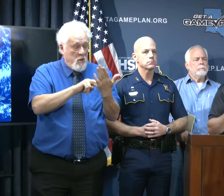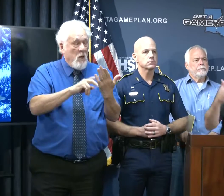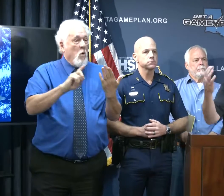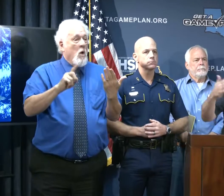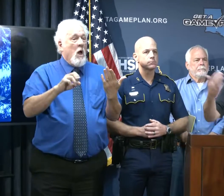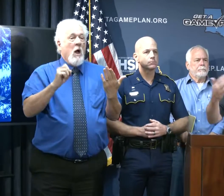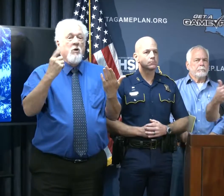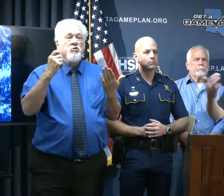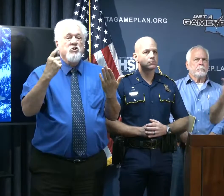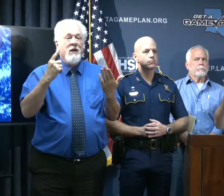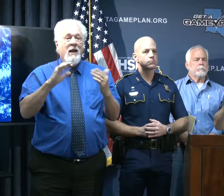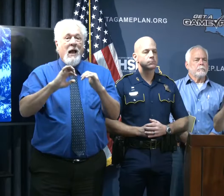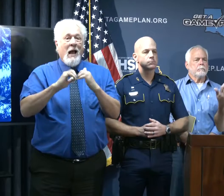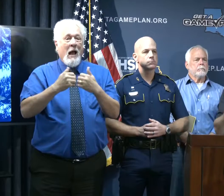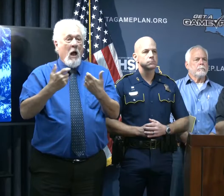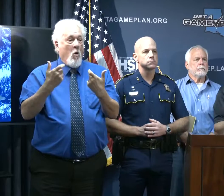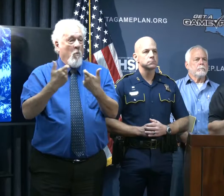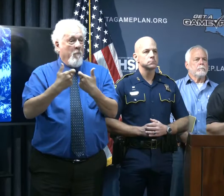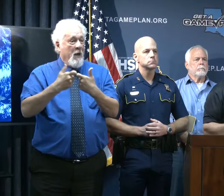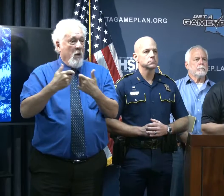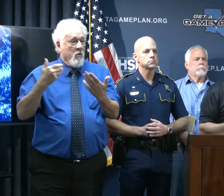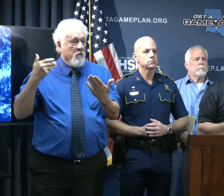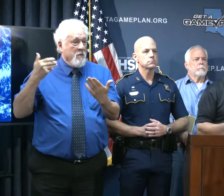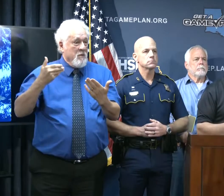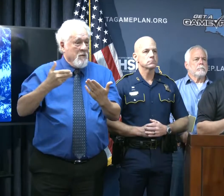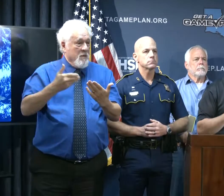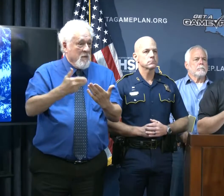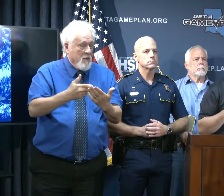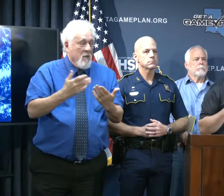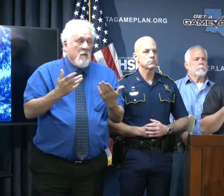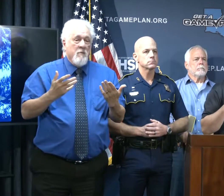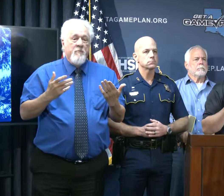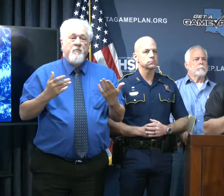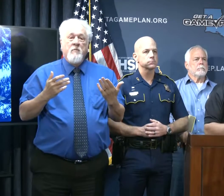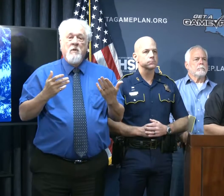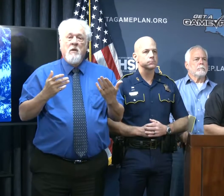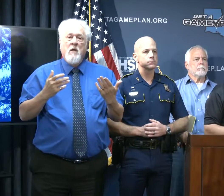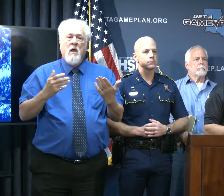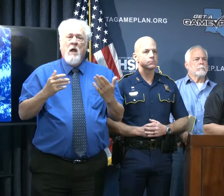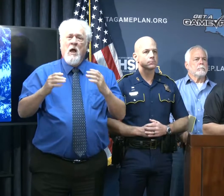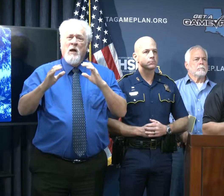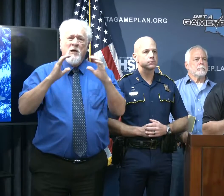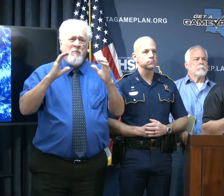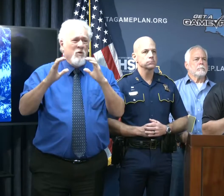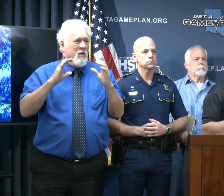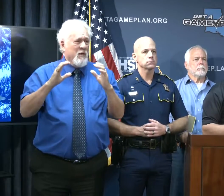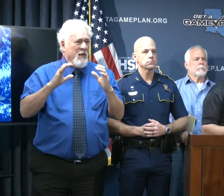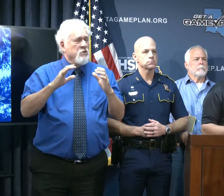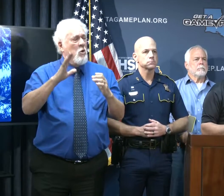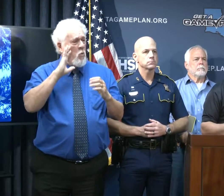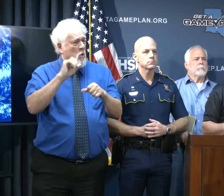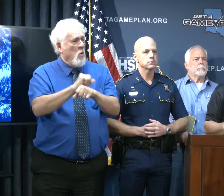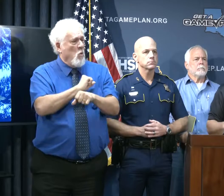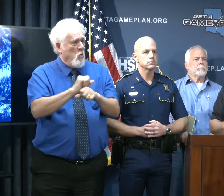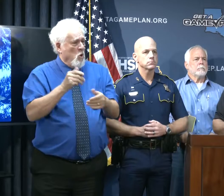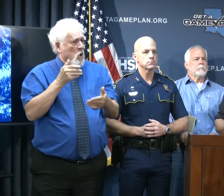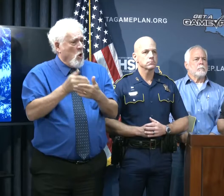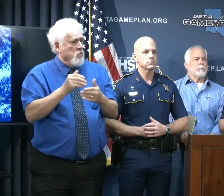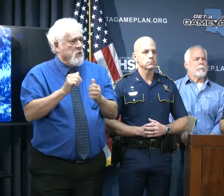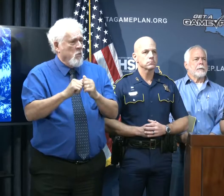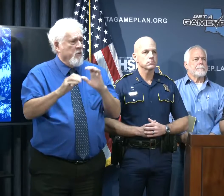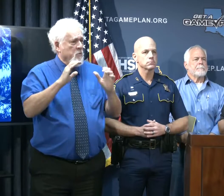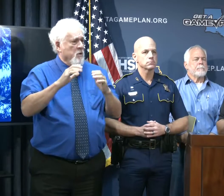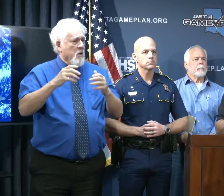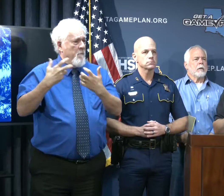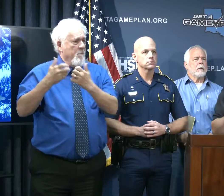can understand how power is getting to them or how close that power is. The communication side, we're going to work very closely with our